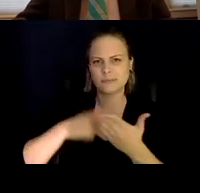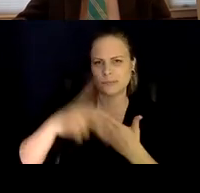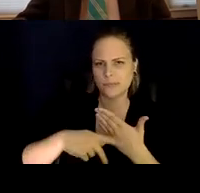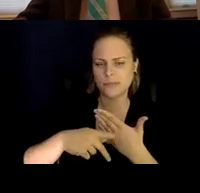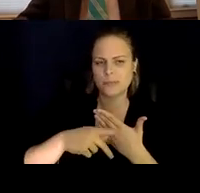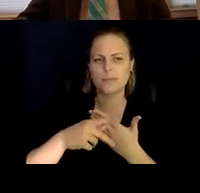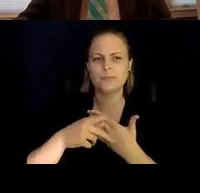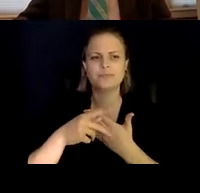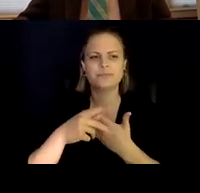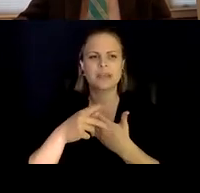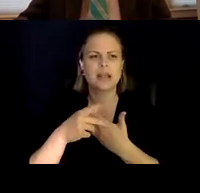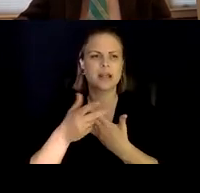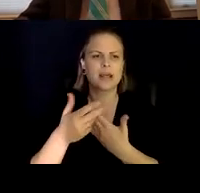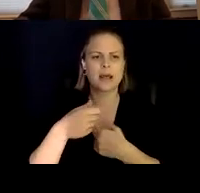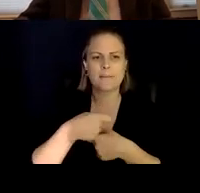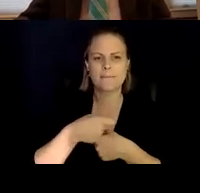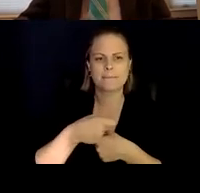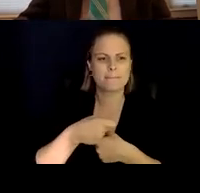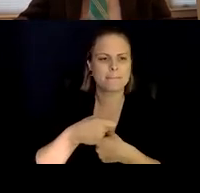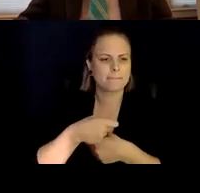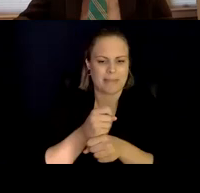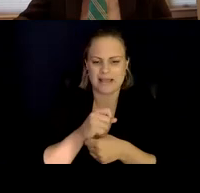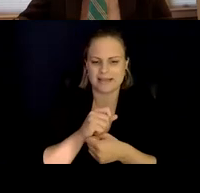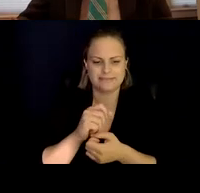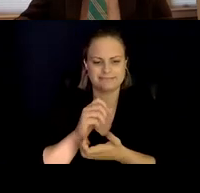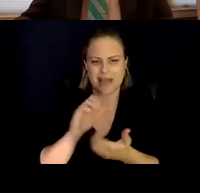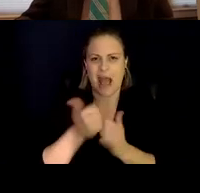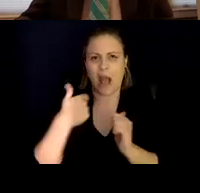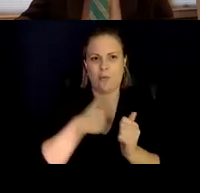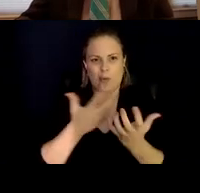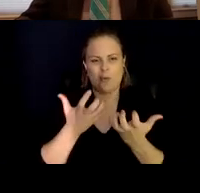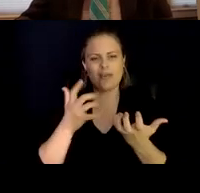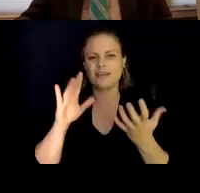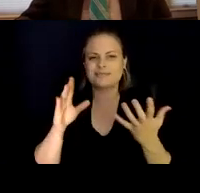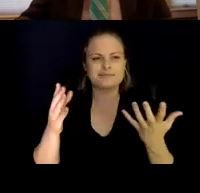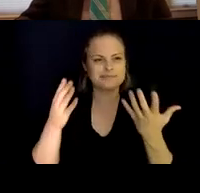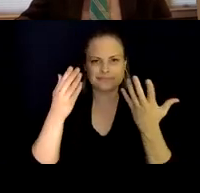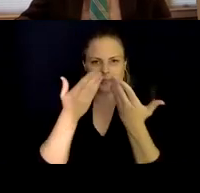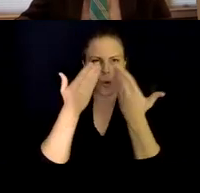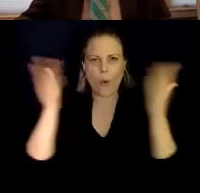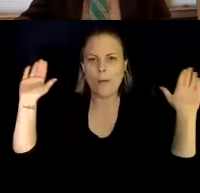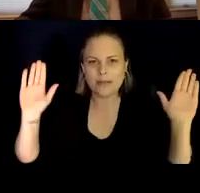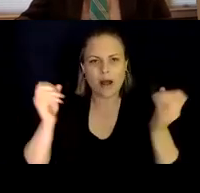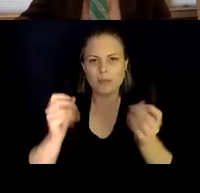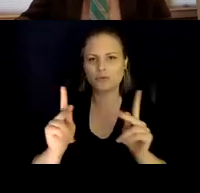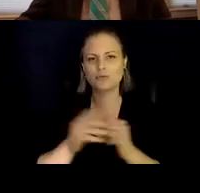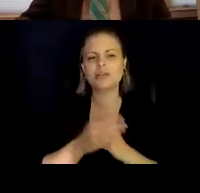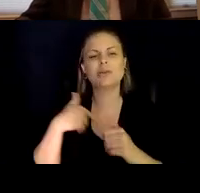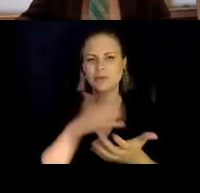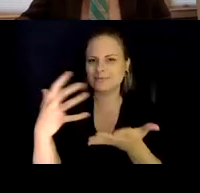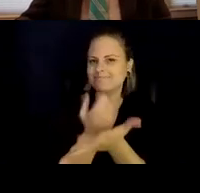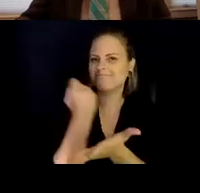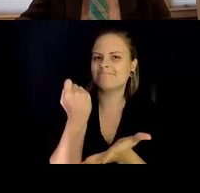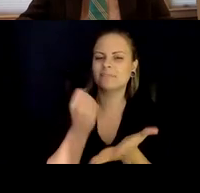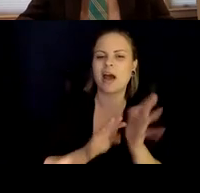and kind of making it the way we wanted to it was an open door, and we took advantage of it and developed what